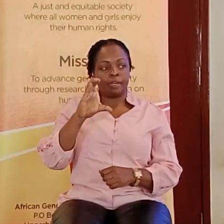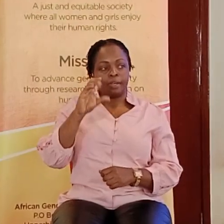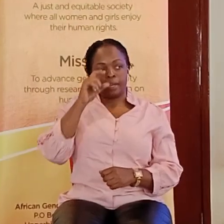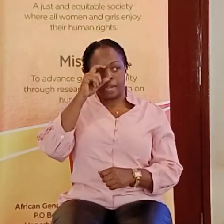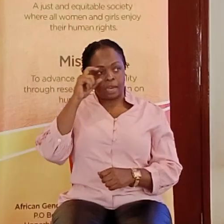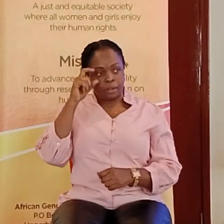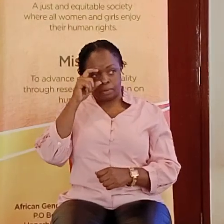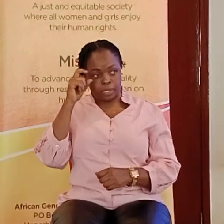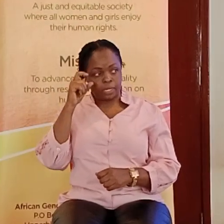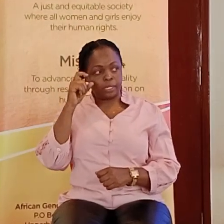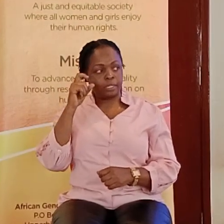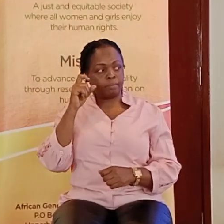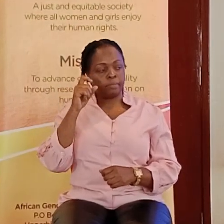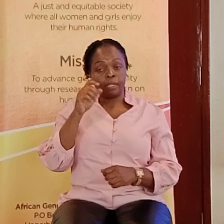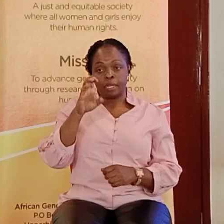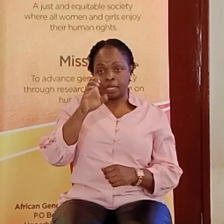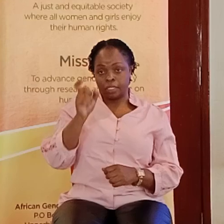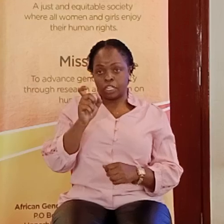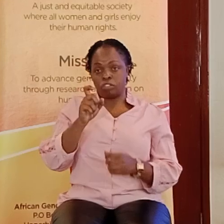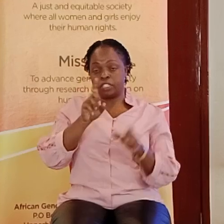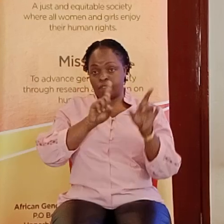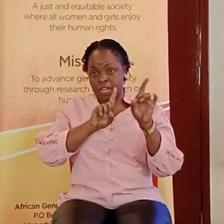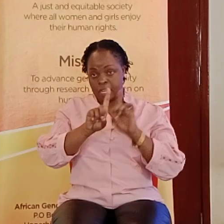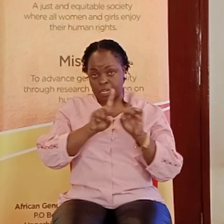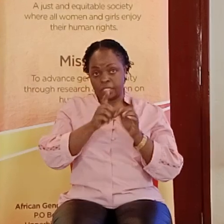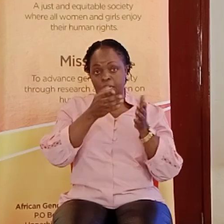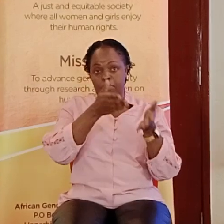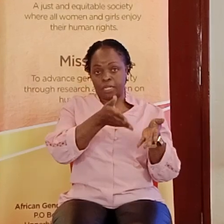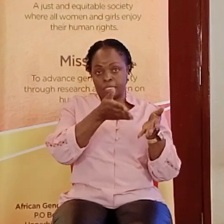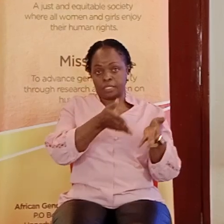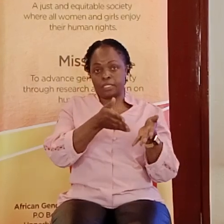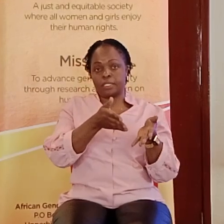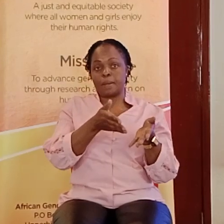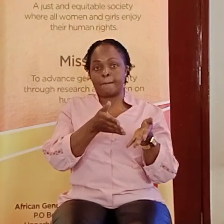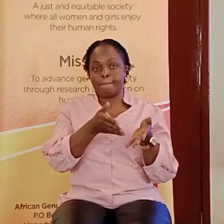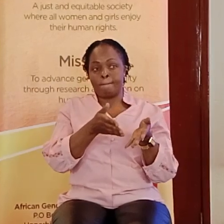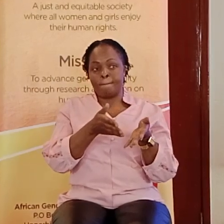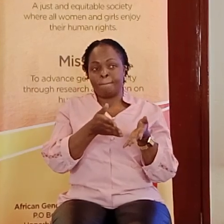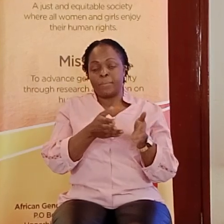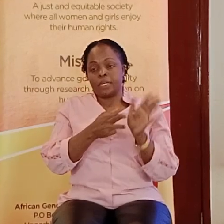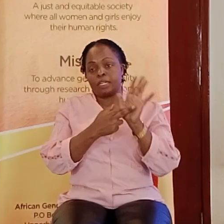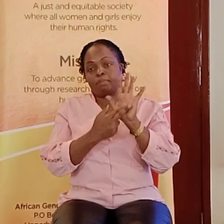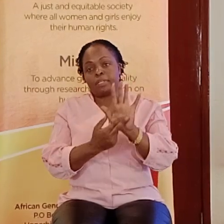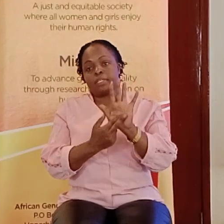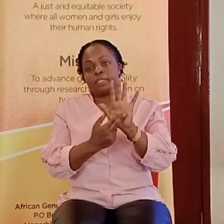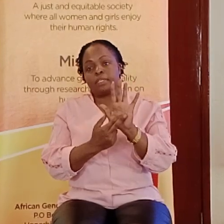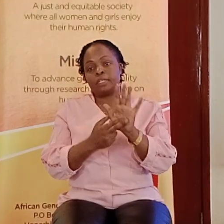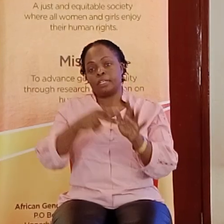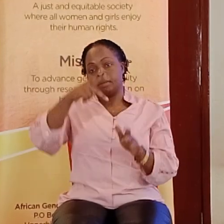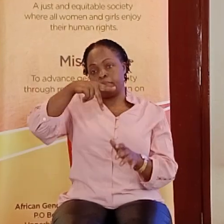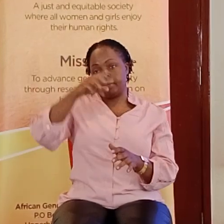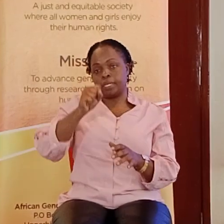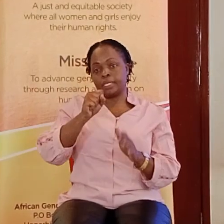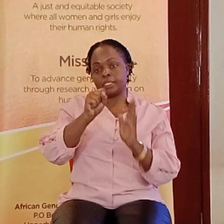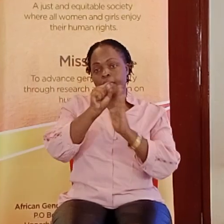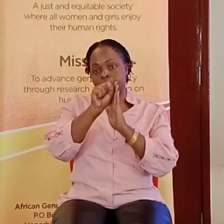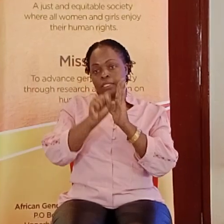this executive directors present, the representative of the PS from State Department of Gender and